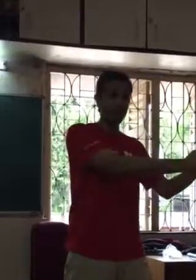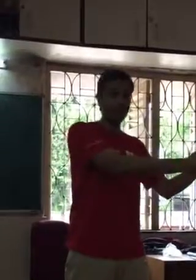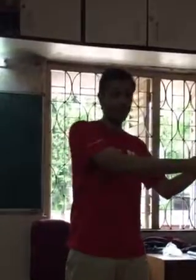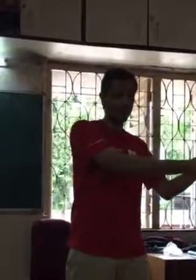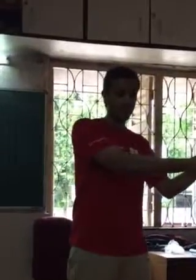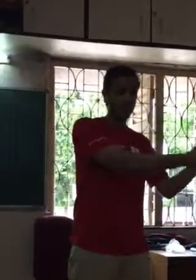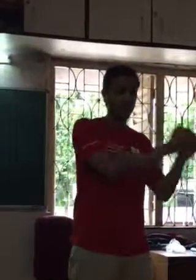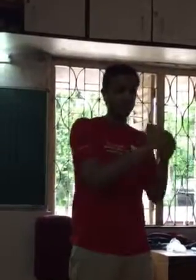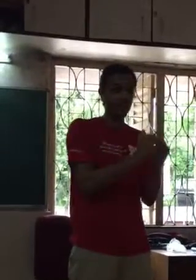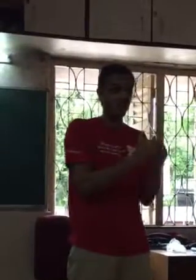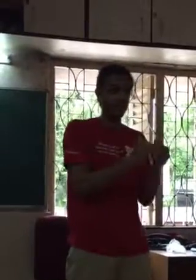carbon budget,